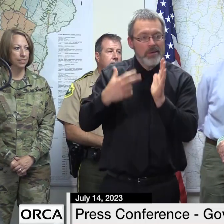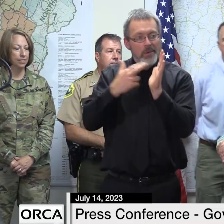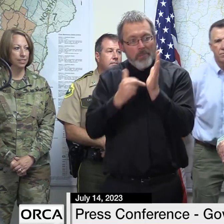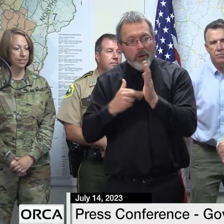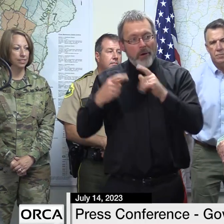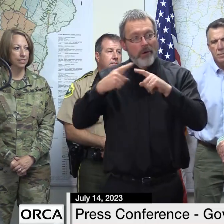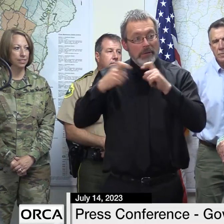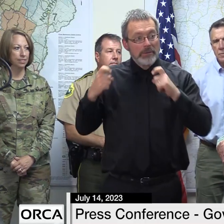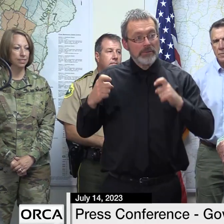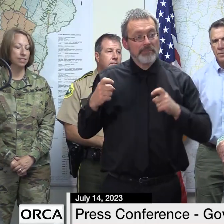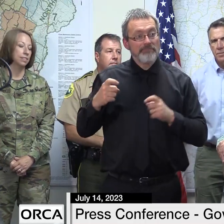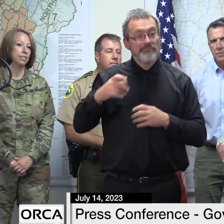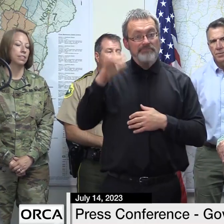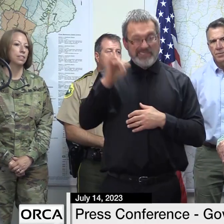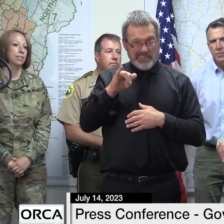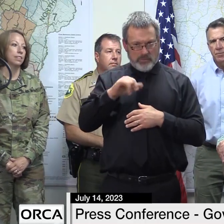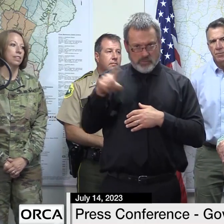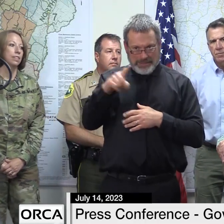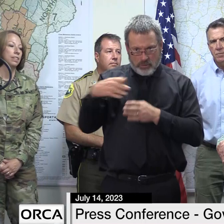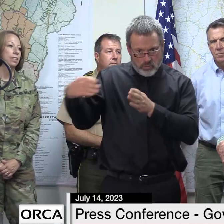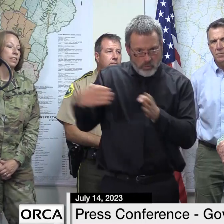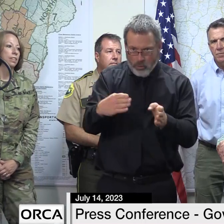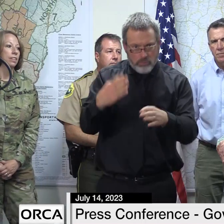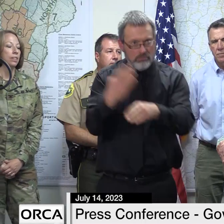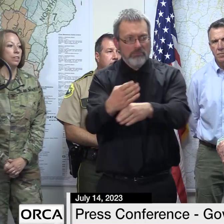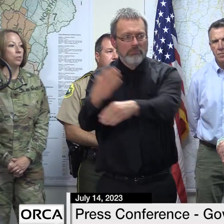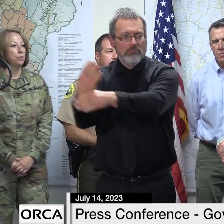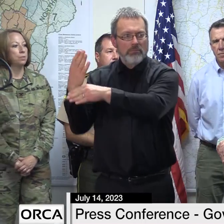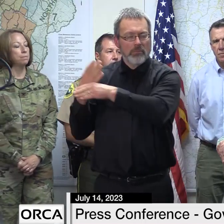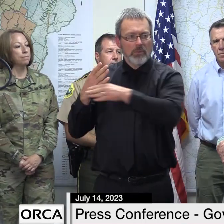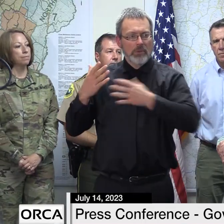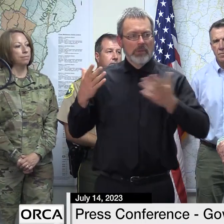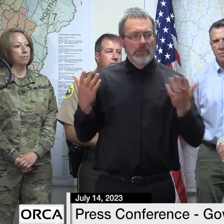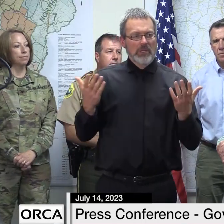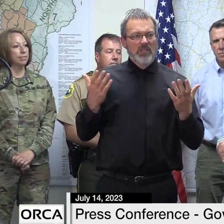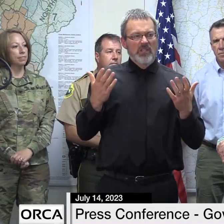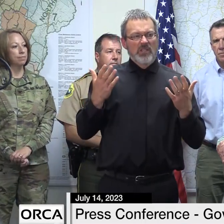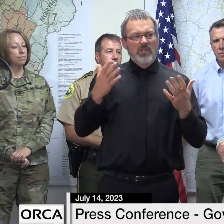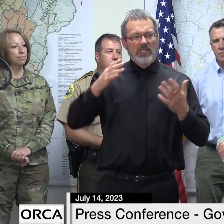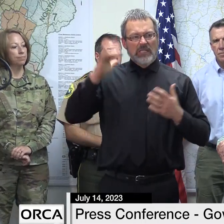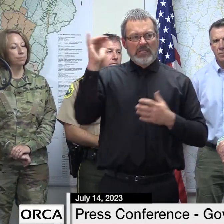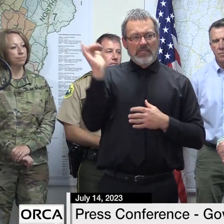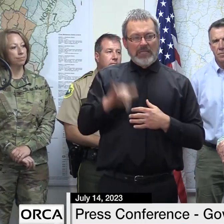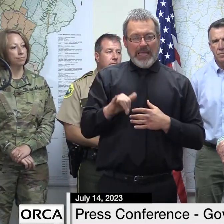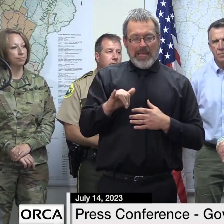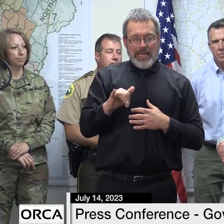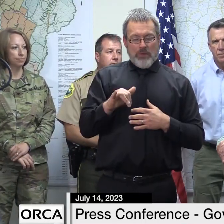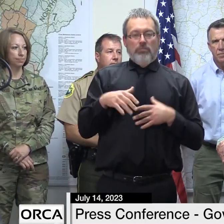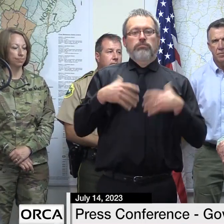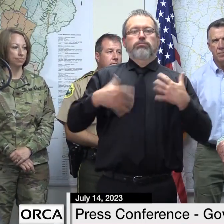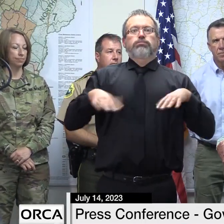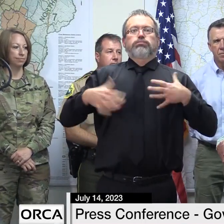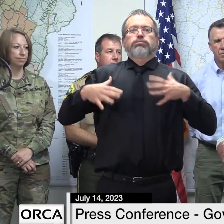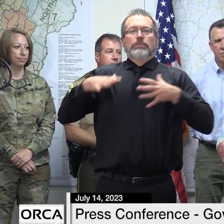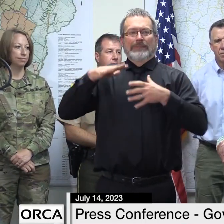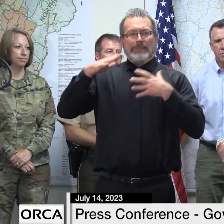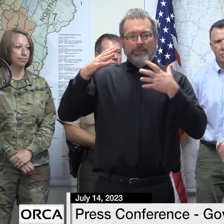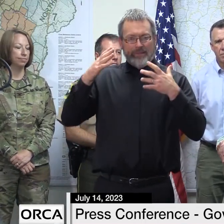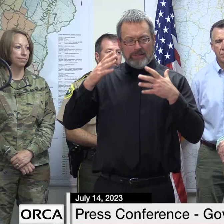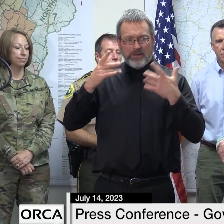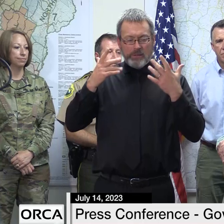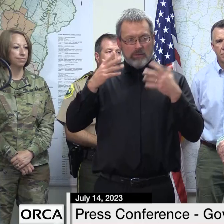washed out and collapsed, that put a real strain on our transportation system and picking up the milk.